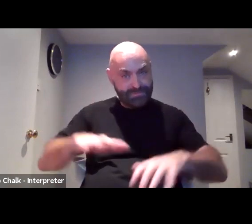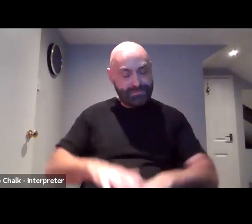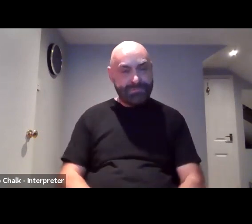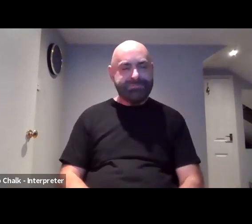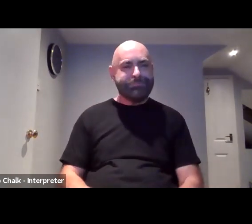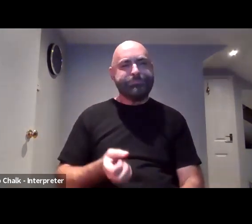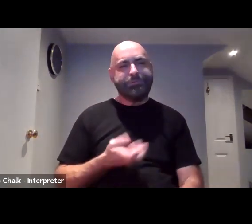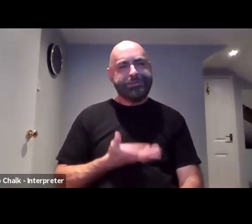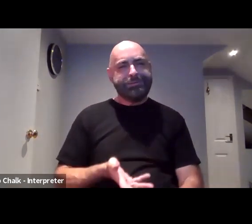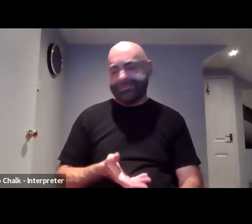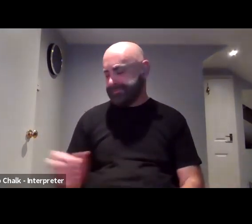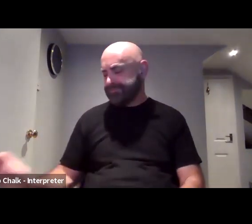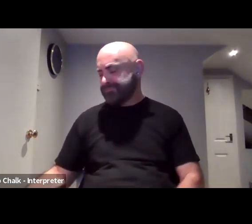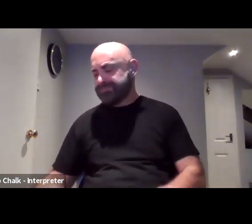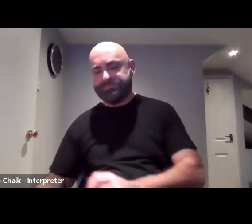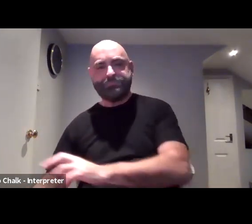Goodness.